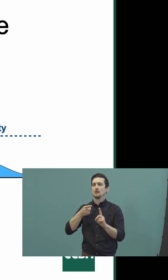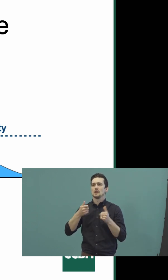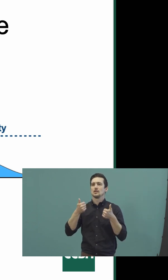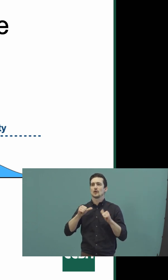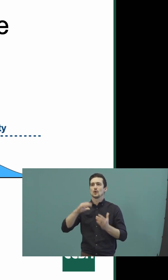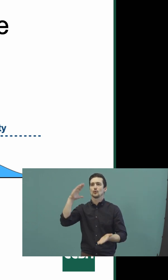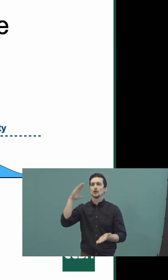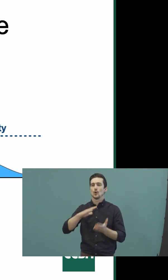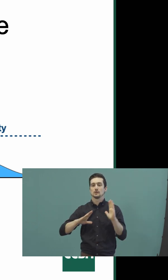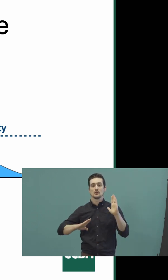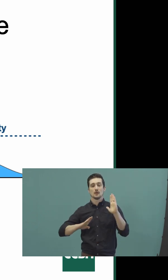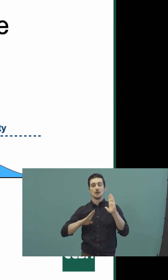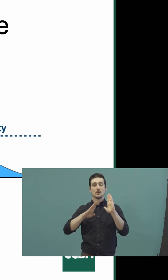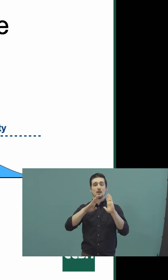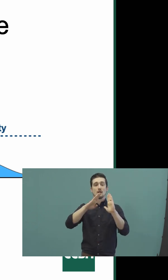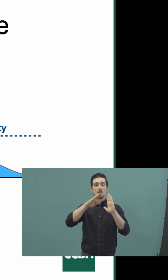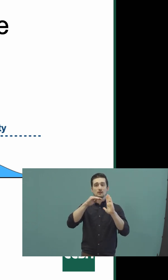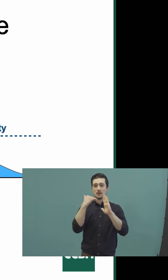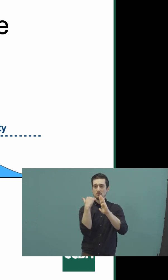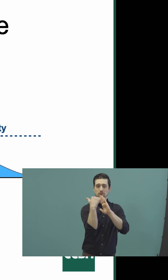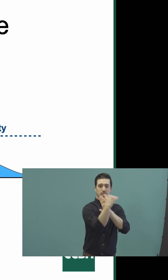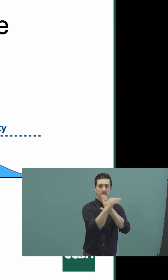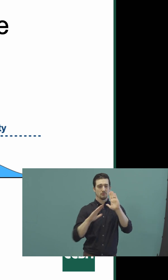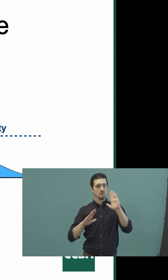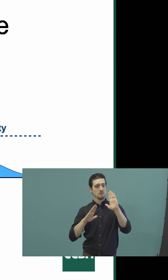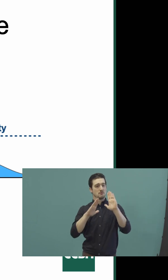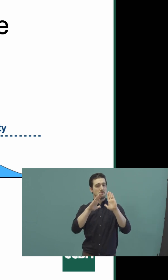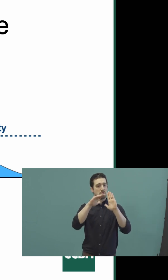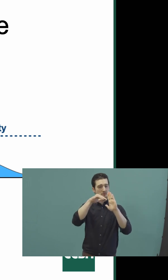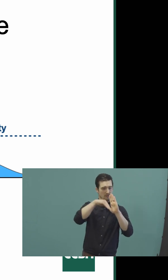curve, and so we never surge above what we can provide in